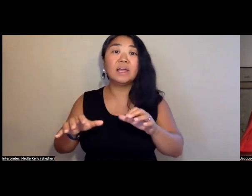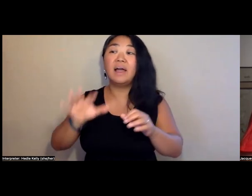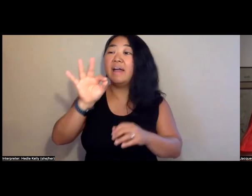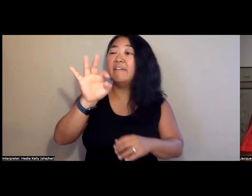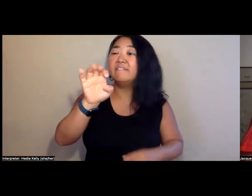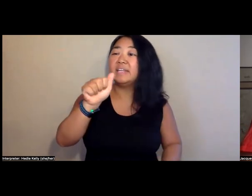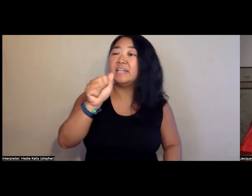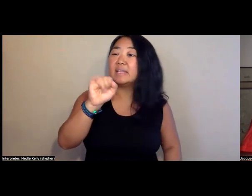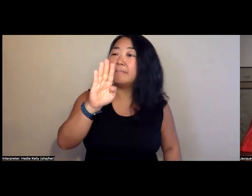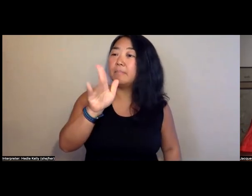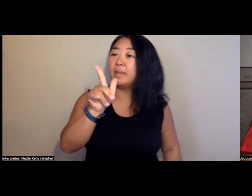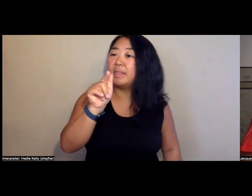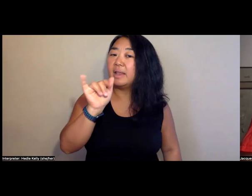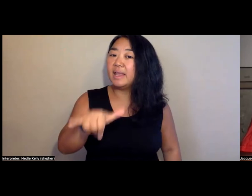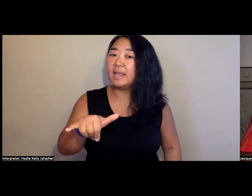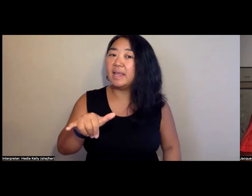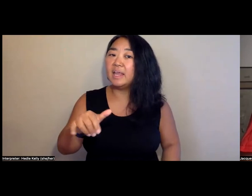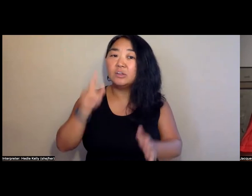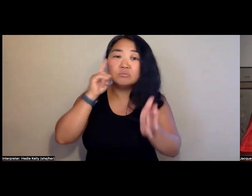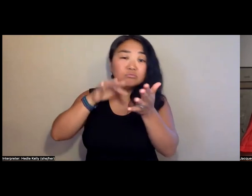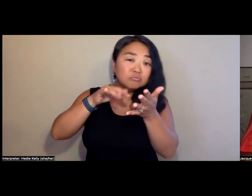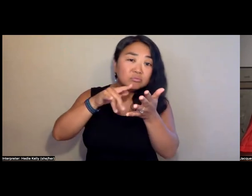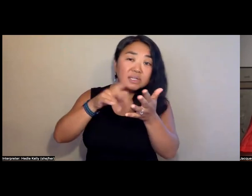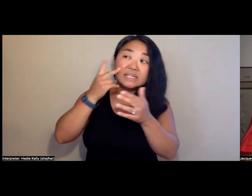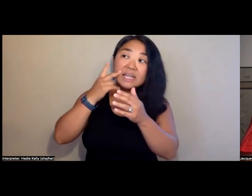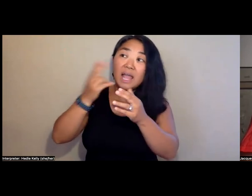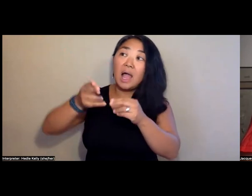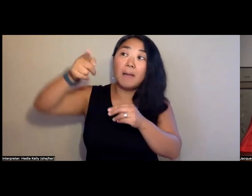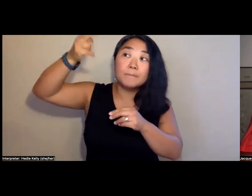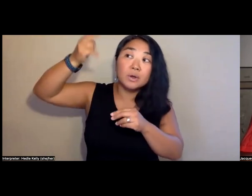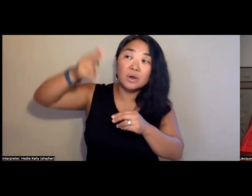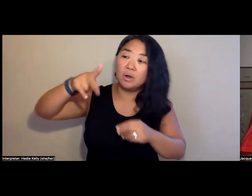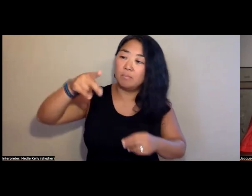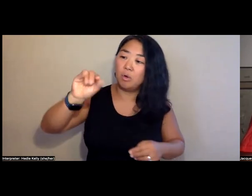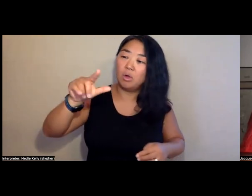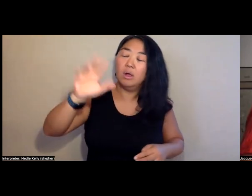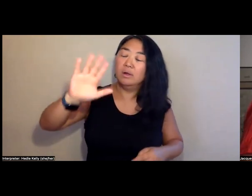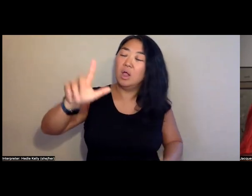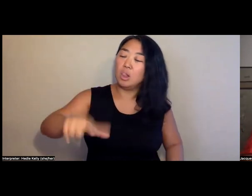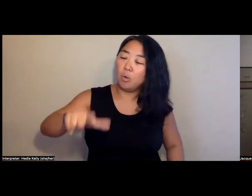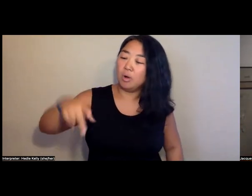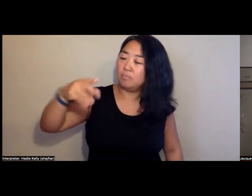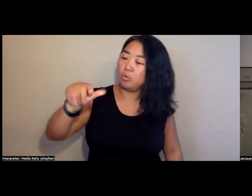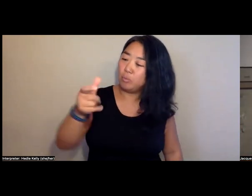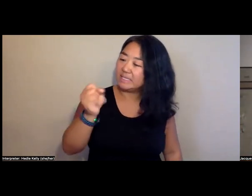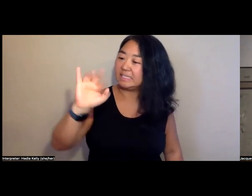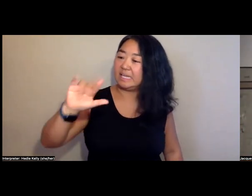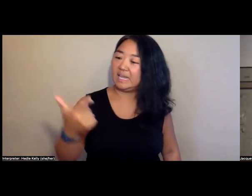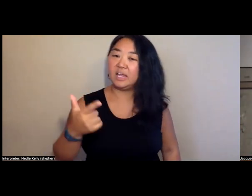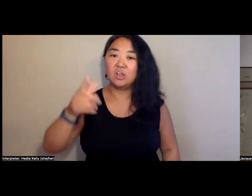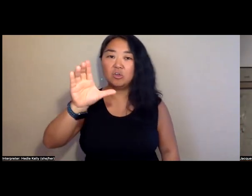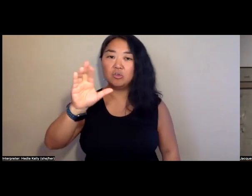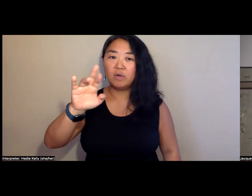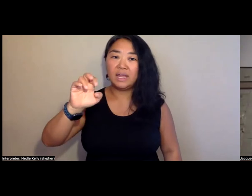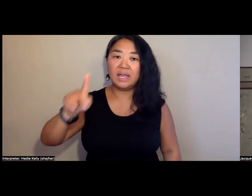a new trail on the upper Pequessing Creek, the lower Pequessing Creek, rather. So this whole off the map